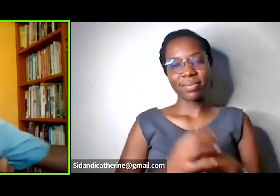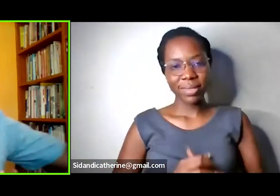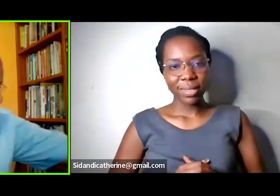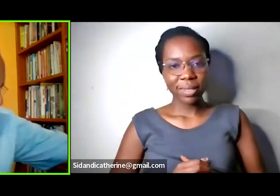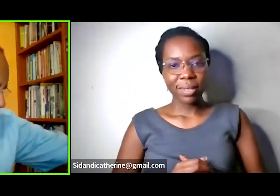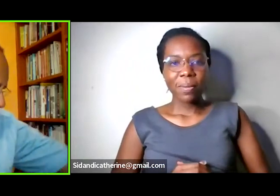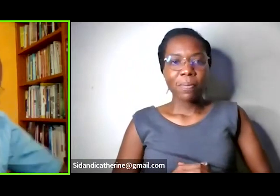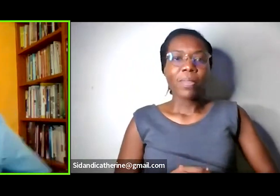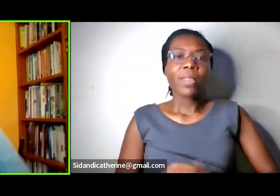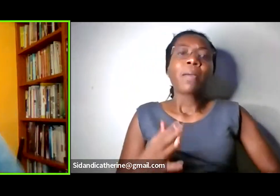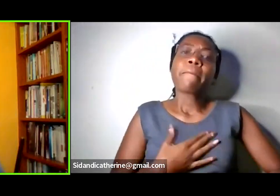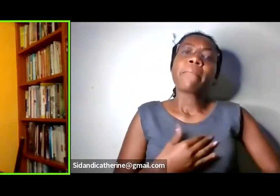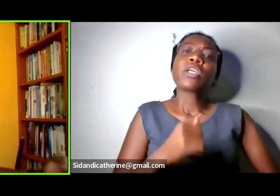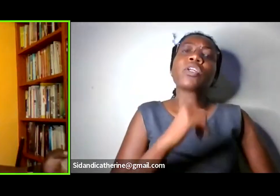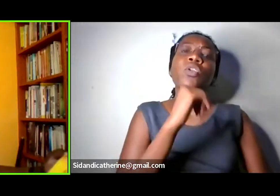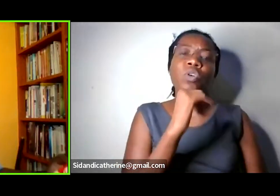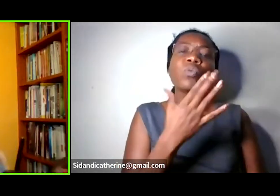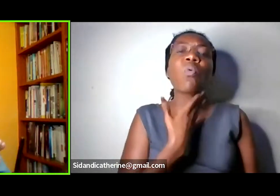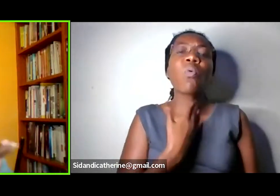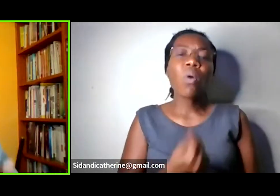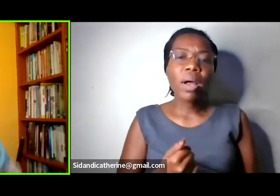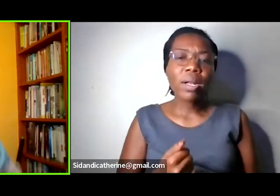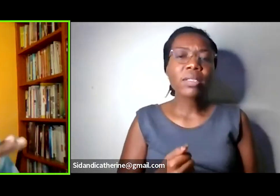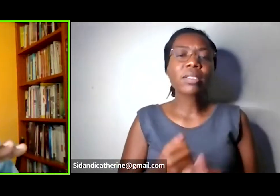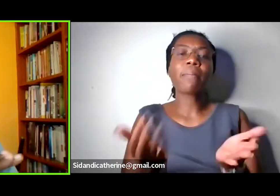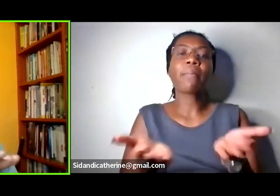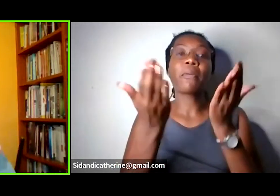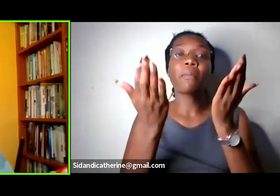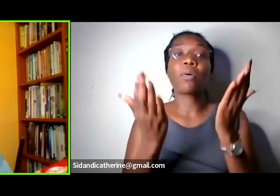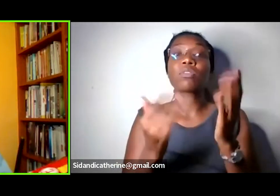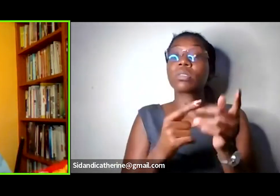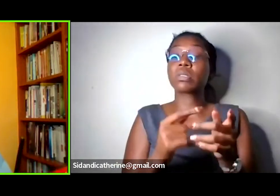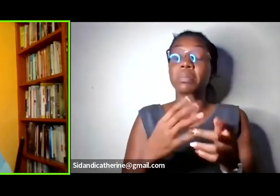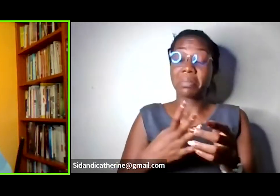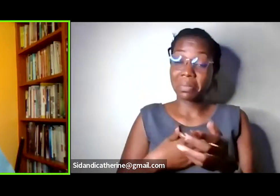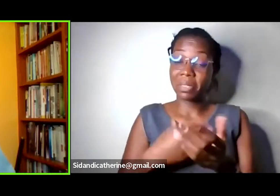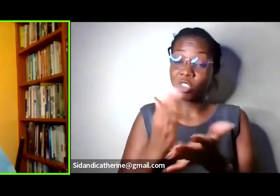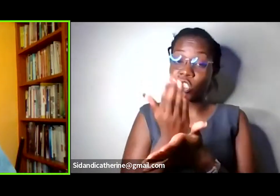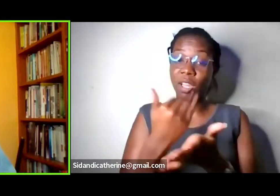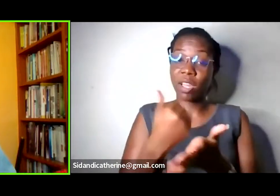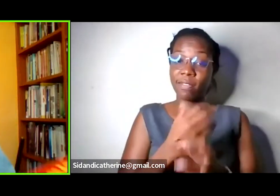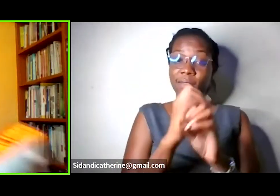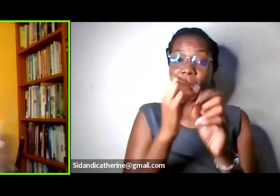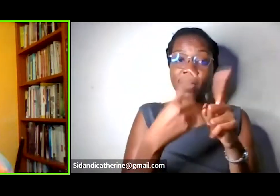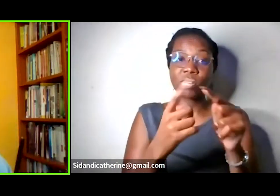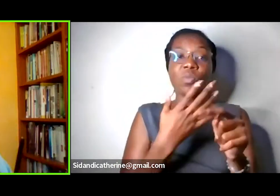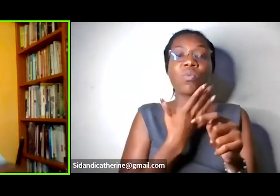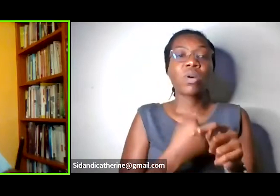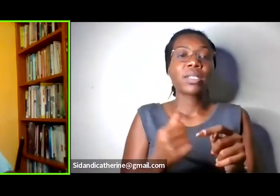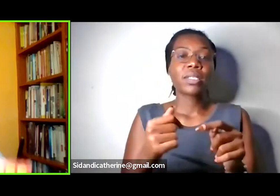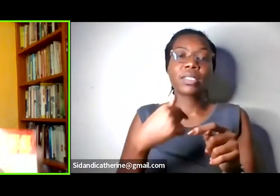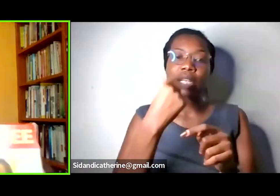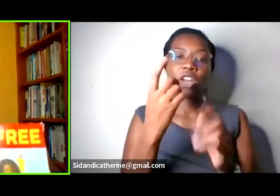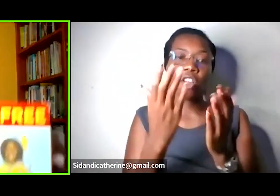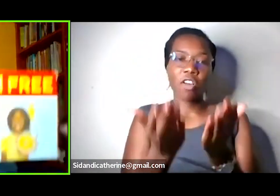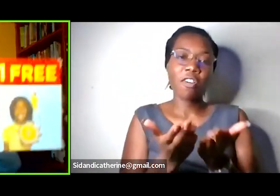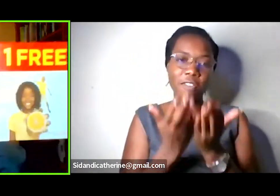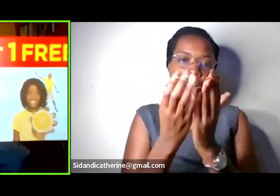perceived value is high? Well, okay, it's not like you're not offering, it's not like